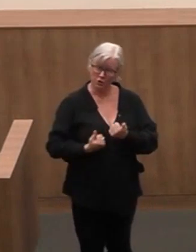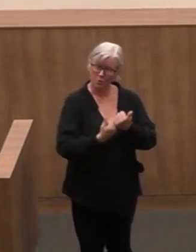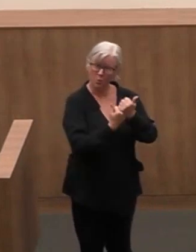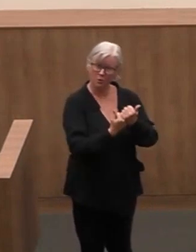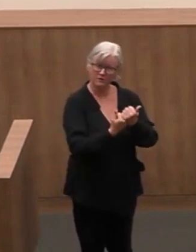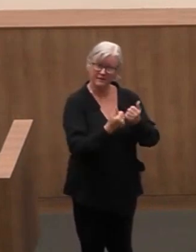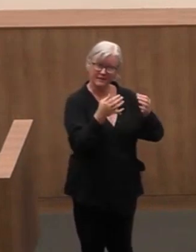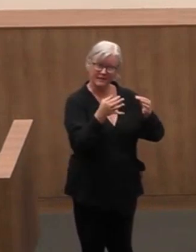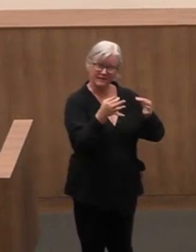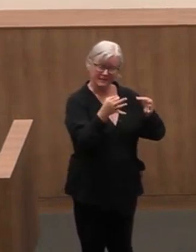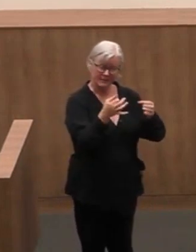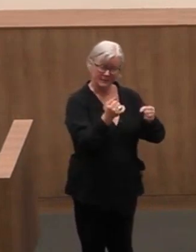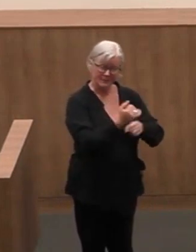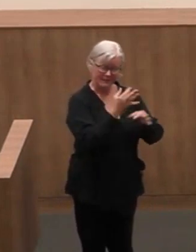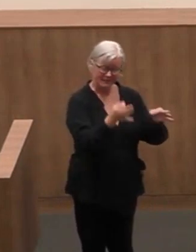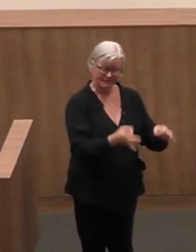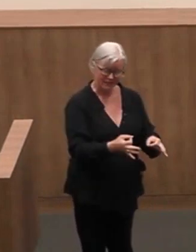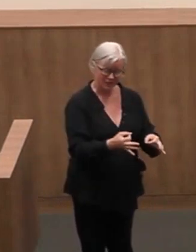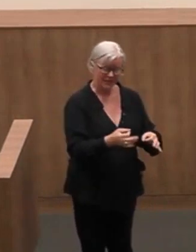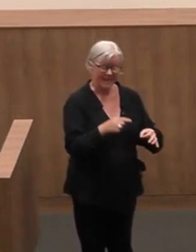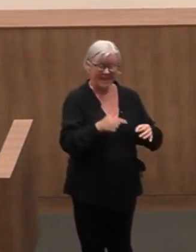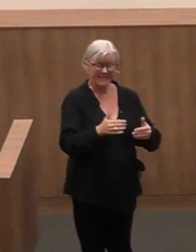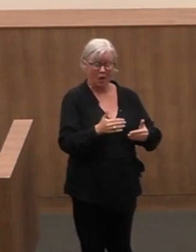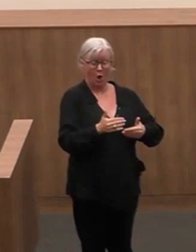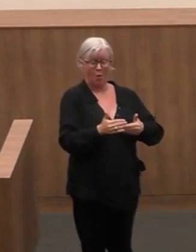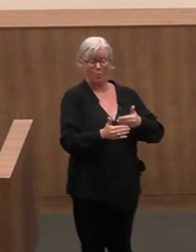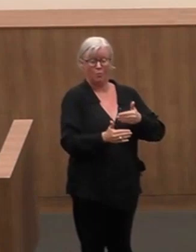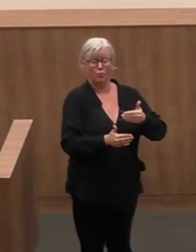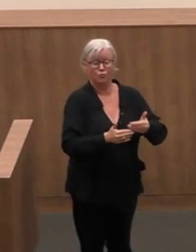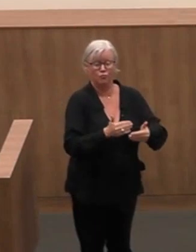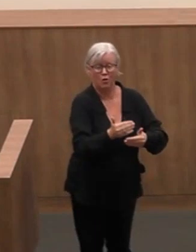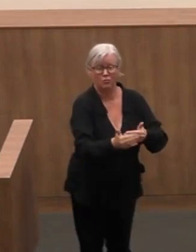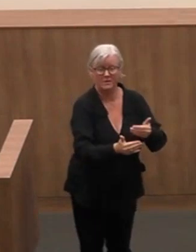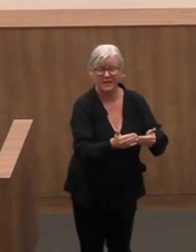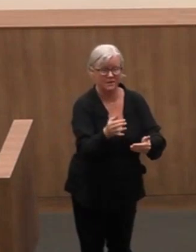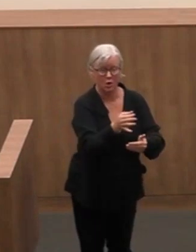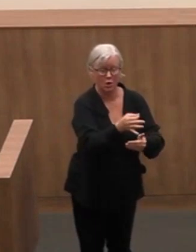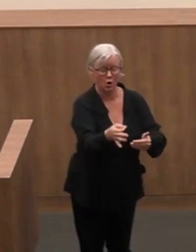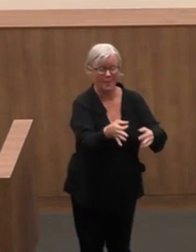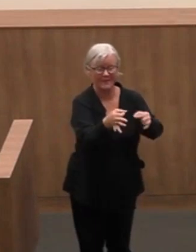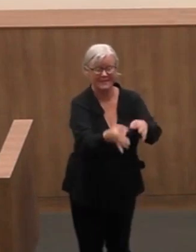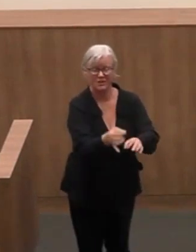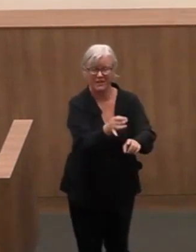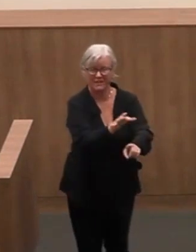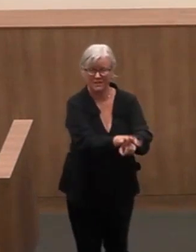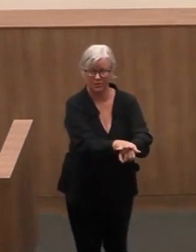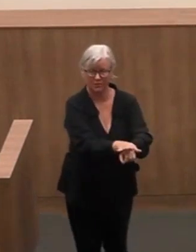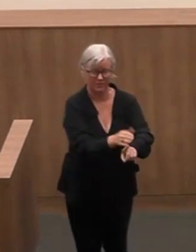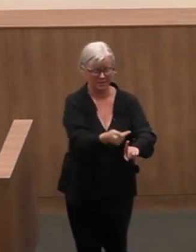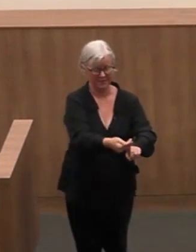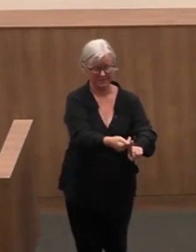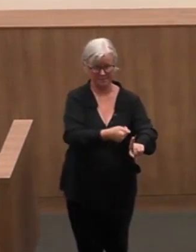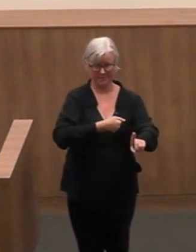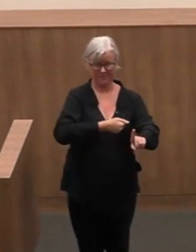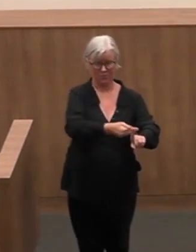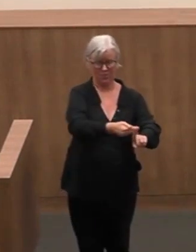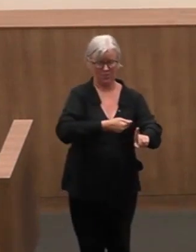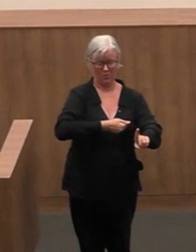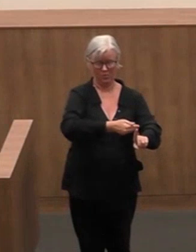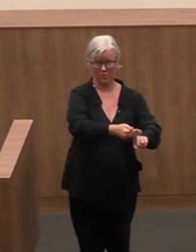process. It's not about an outcome. It's about a rigorous kind of process. And in that process, you